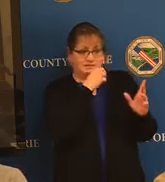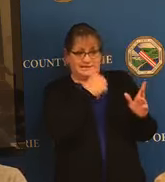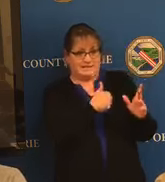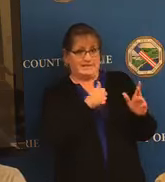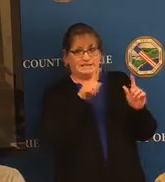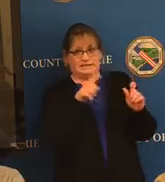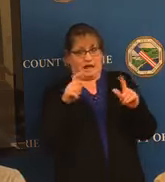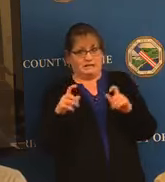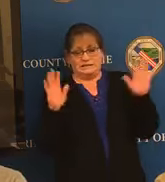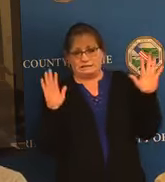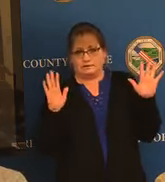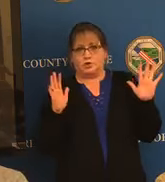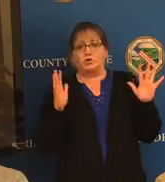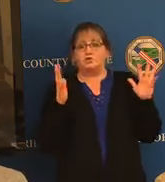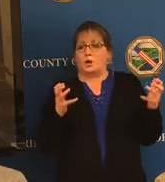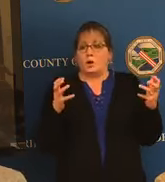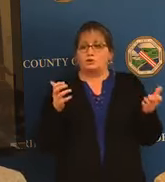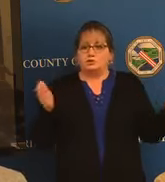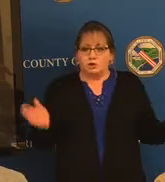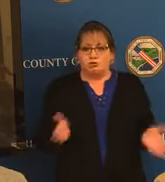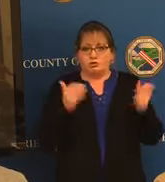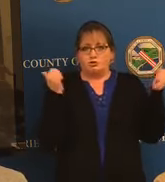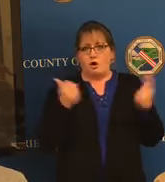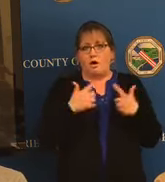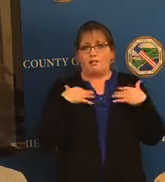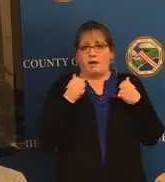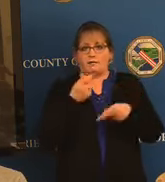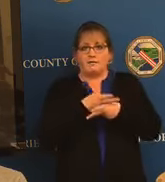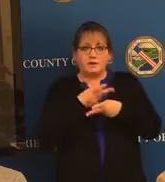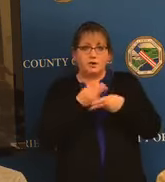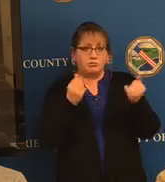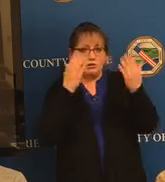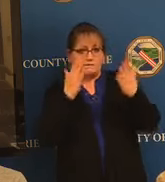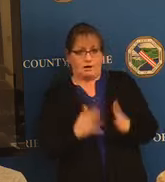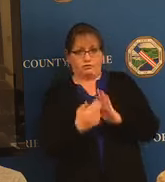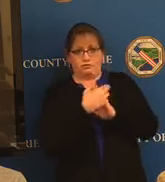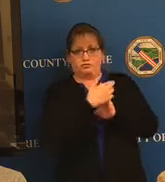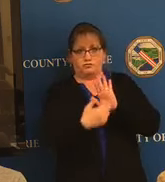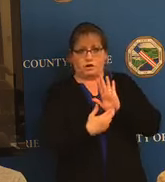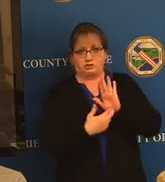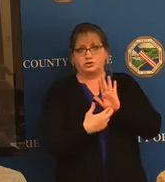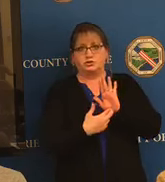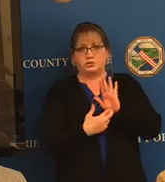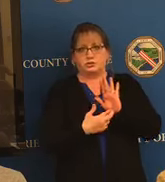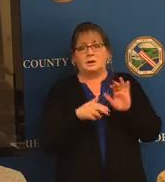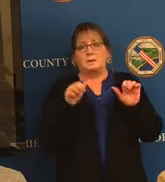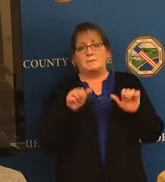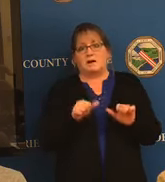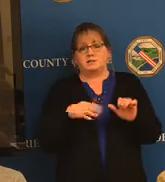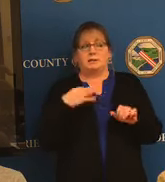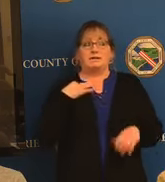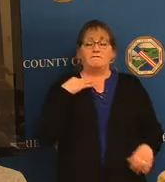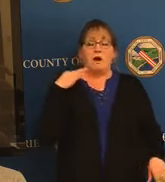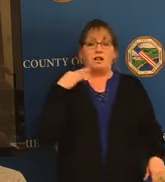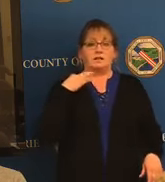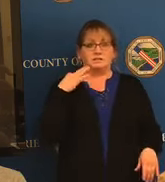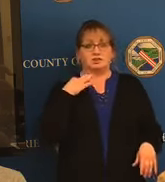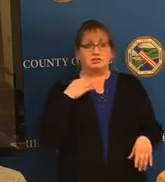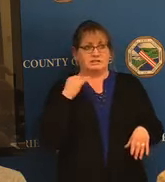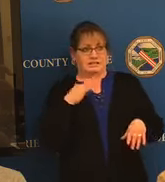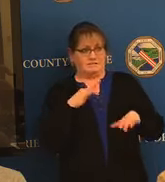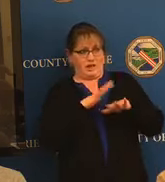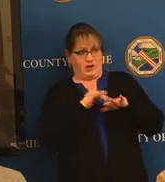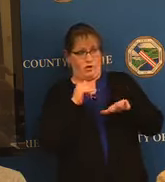just want to encourage all healthcare providers to register to possibly volunteer if they're called,